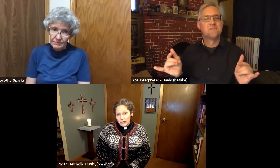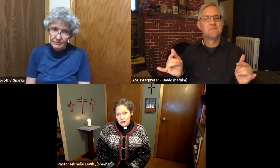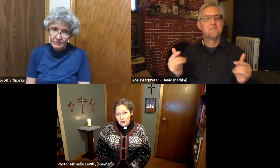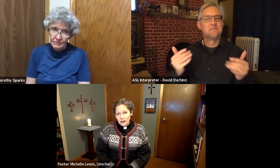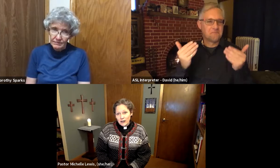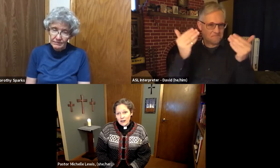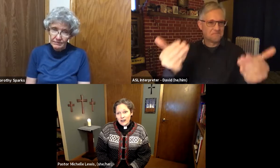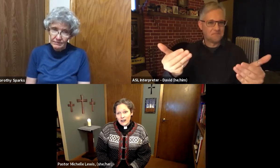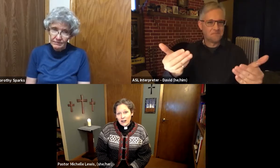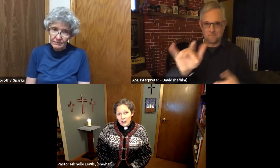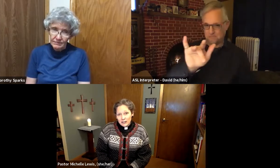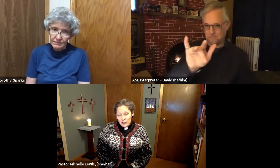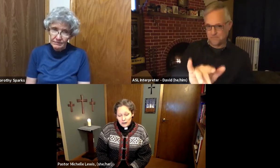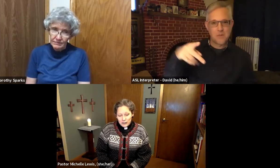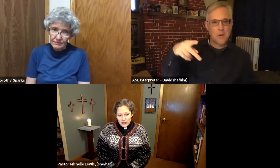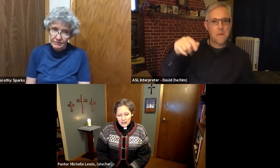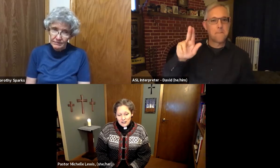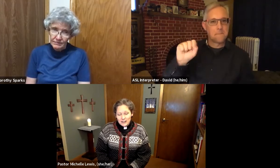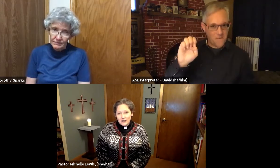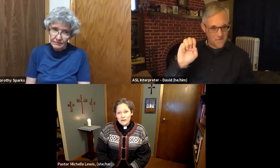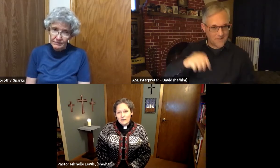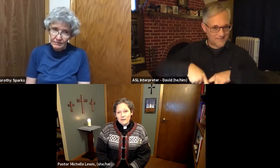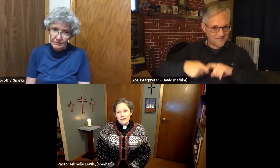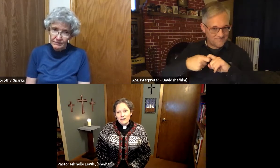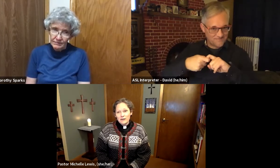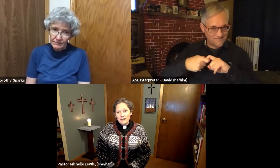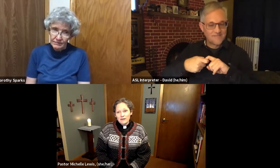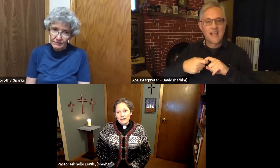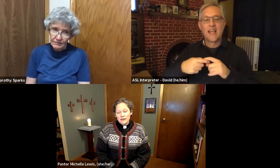worship video and collect all those things